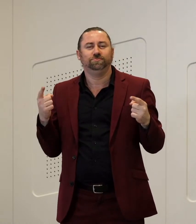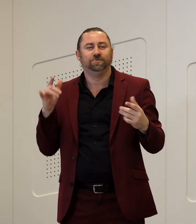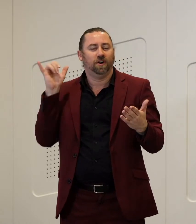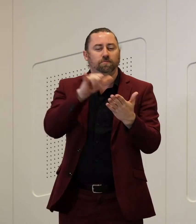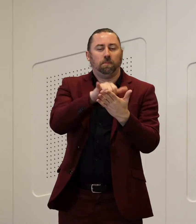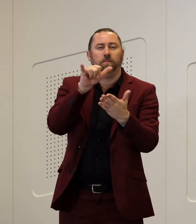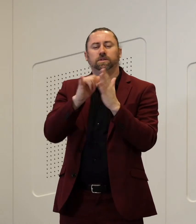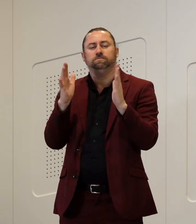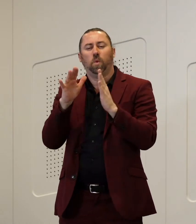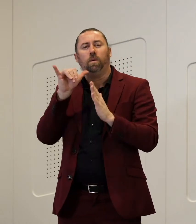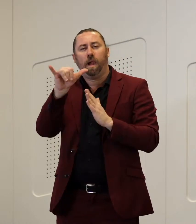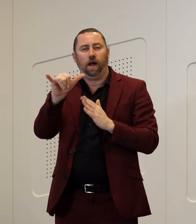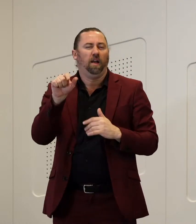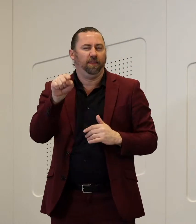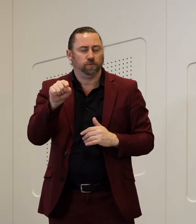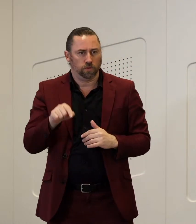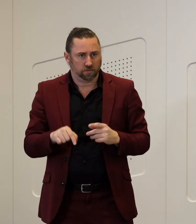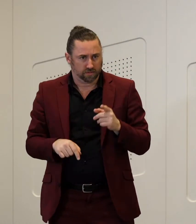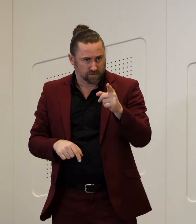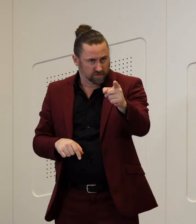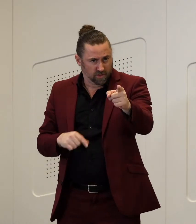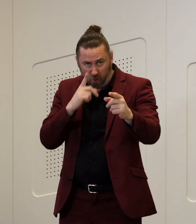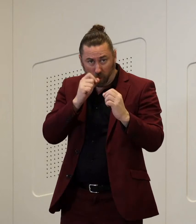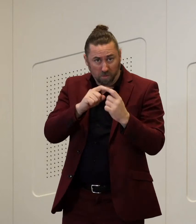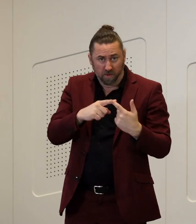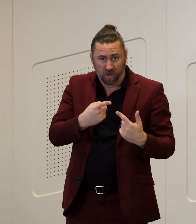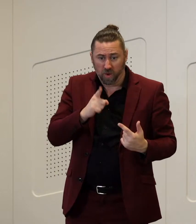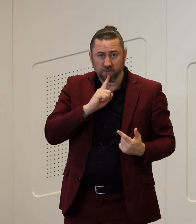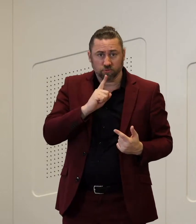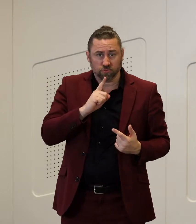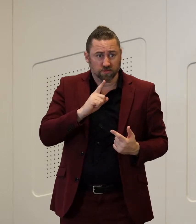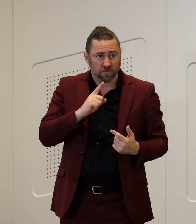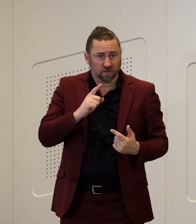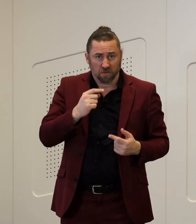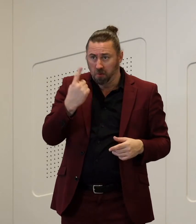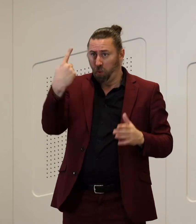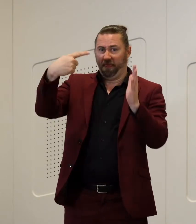through at the moment. We're talking about hundreds, possibly thousands of